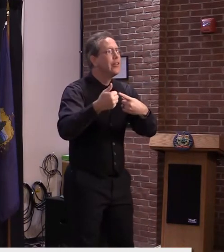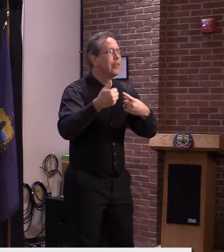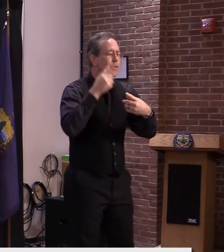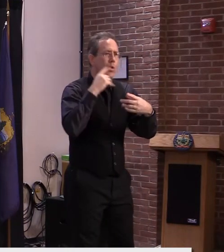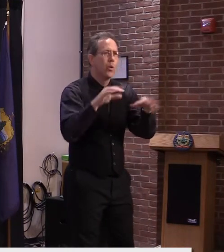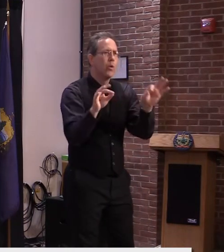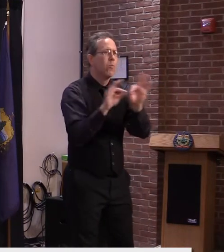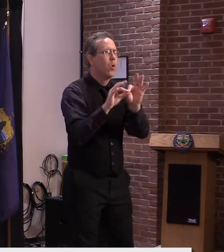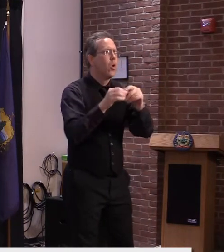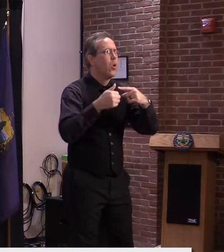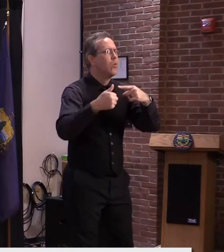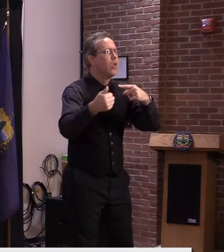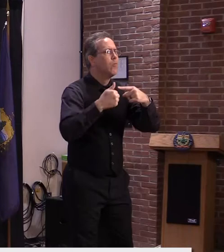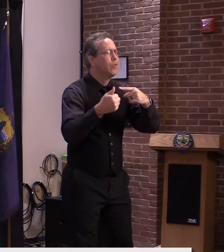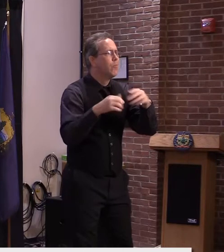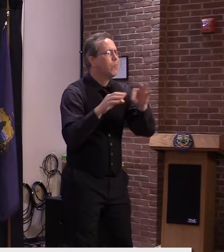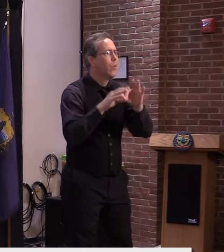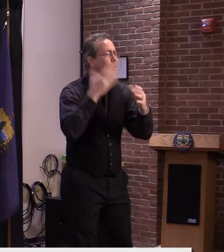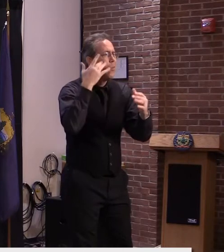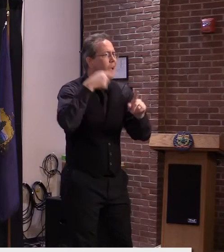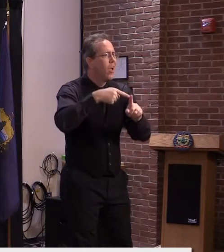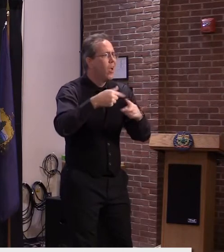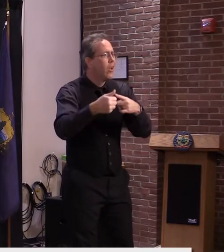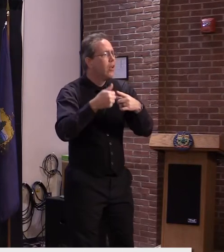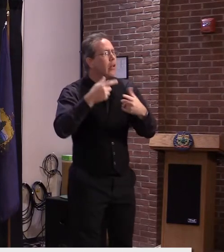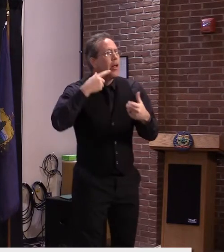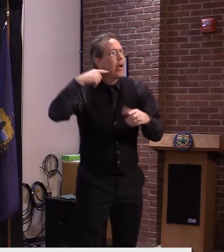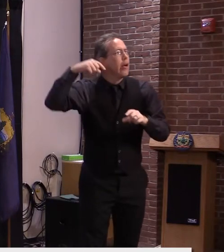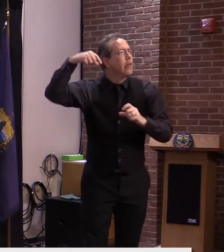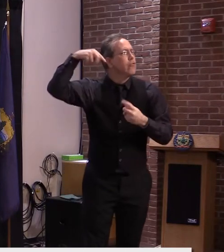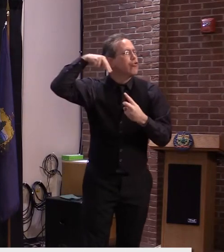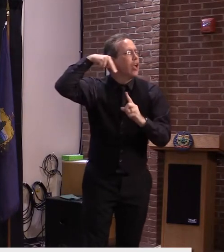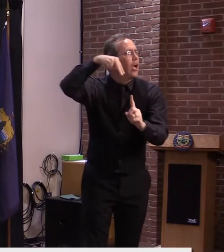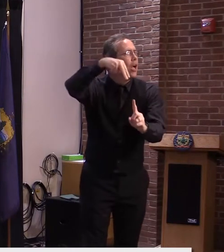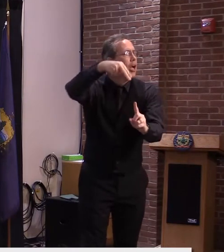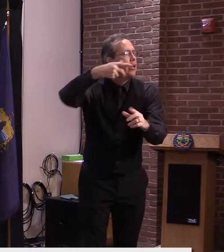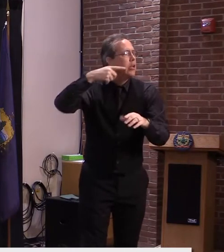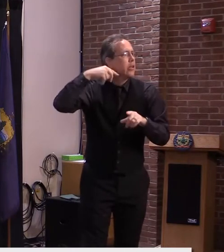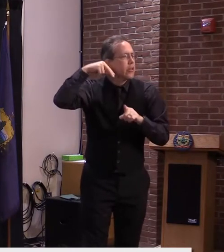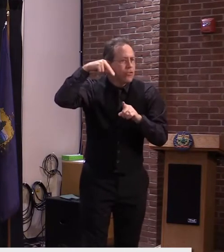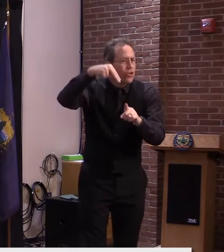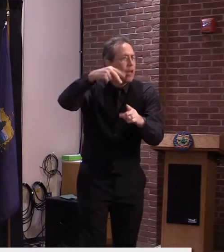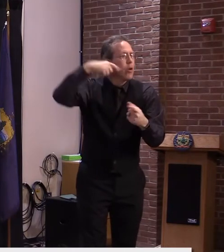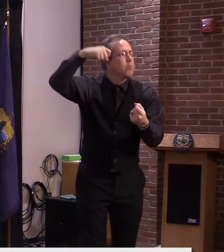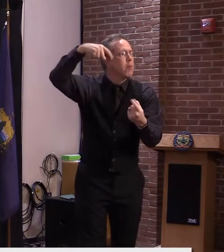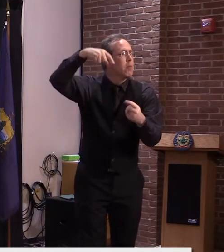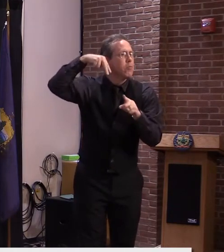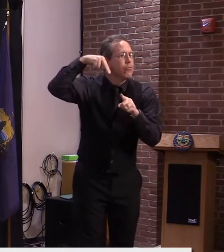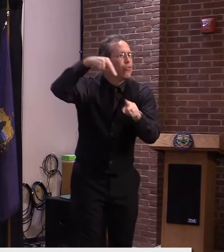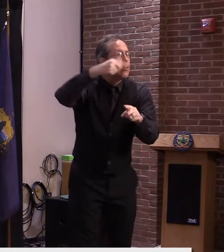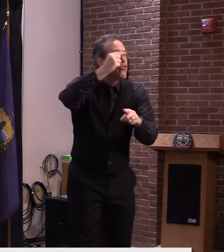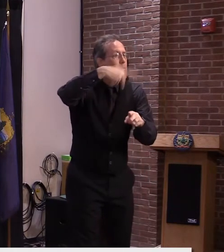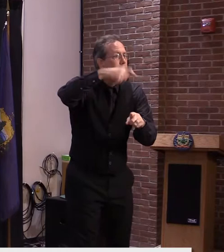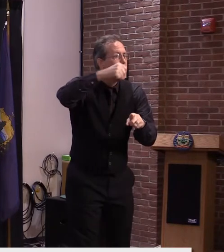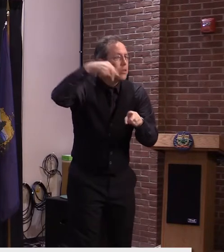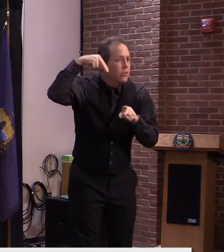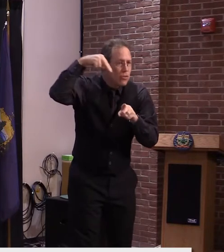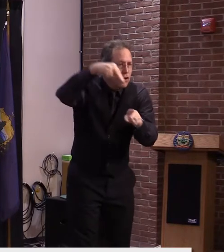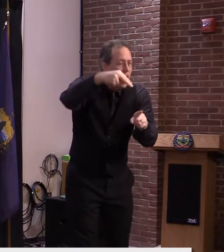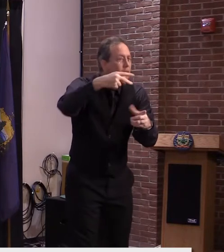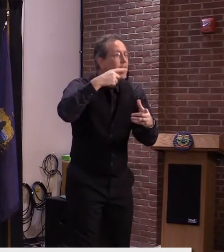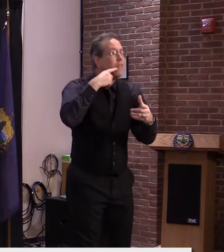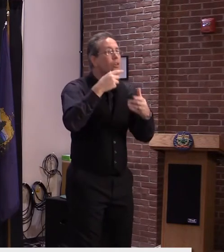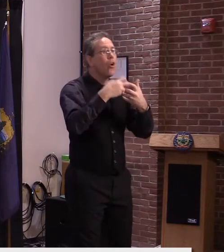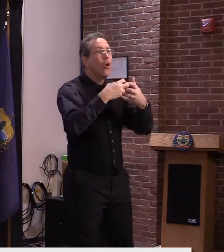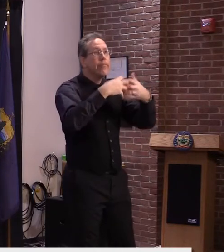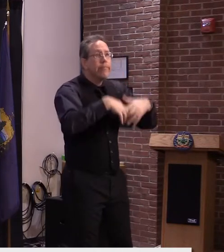have a convergence underway between fiber, wireless, the electric grid. It's all becoming a seamless, unified network. We need to